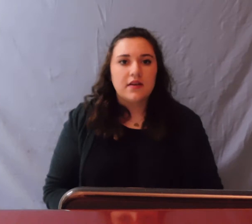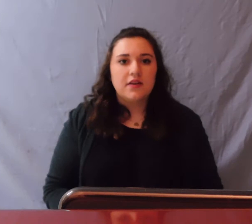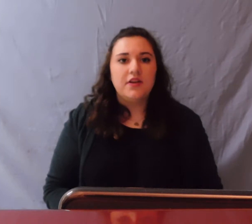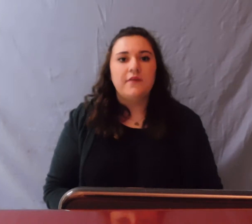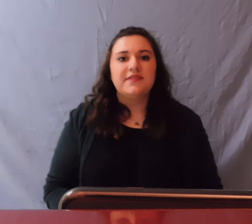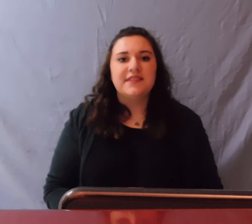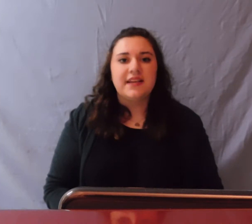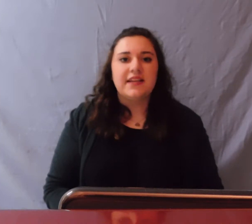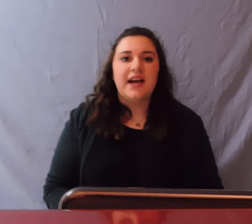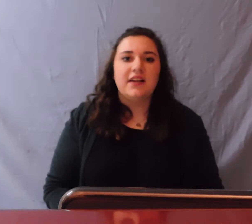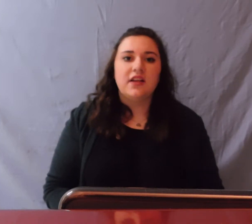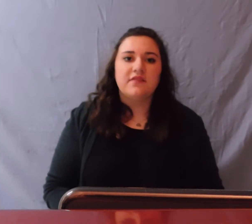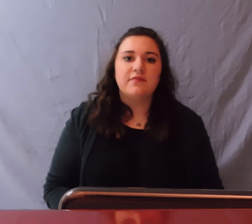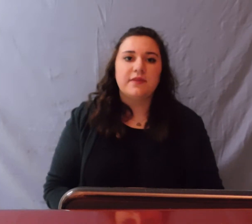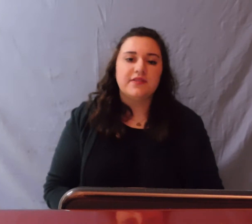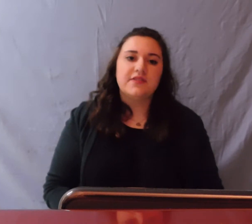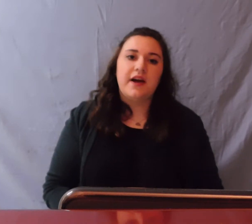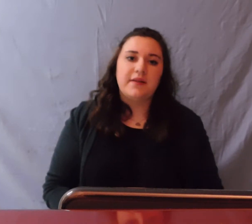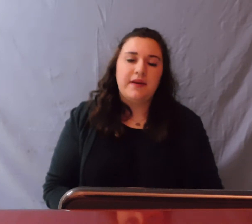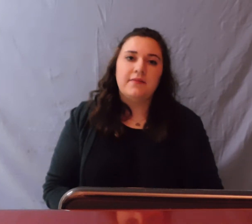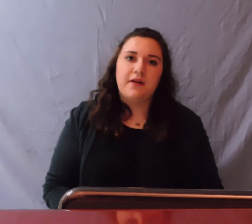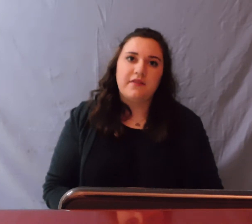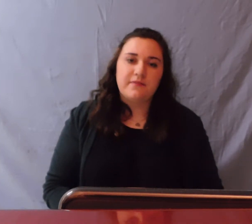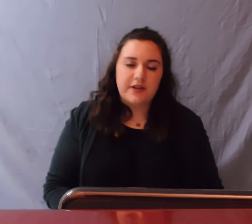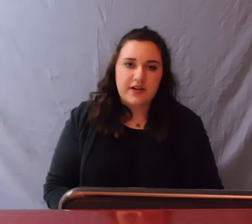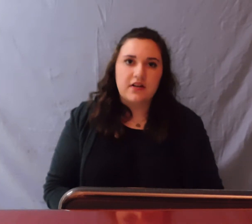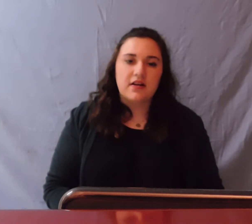You know, I was sick and I had a lot of bills, so I had to pay them off my credit card.